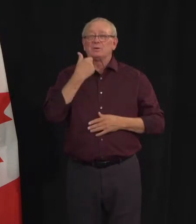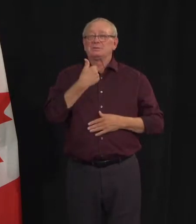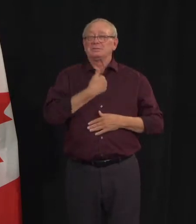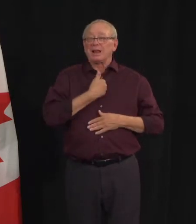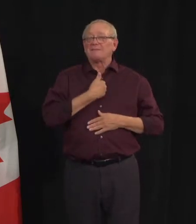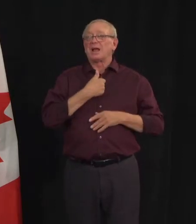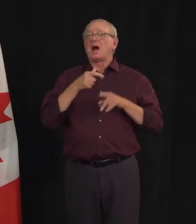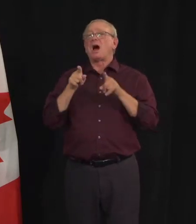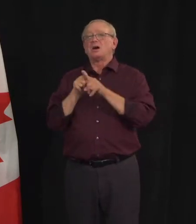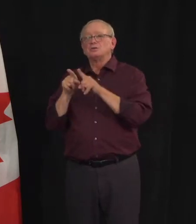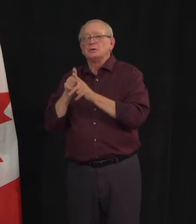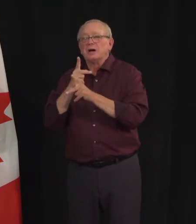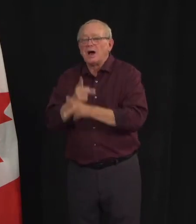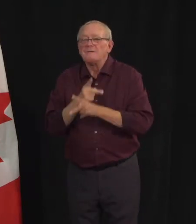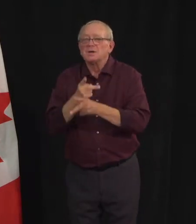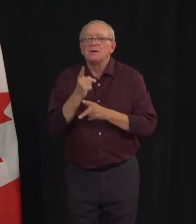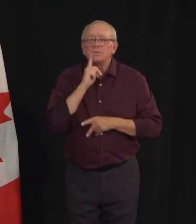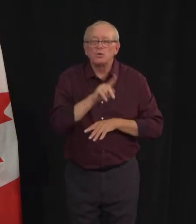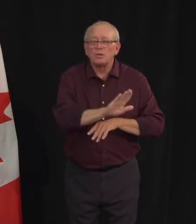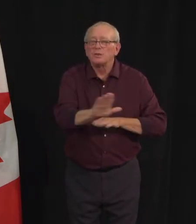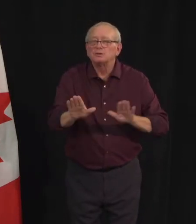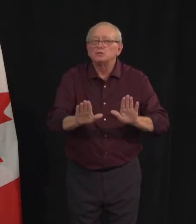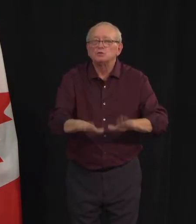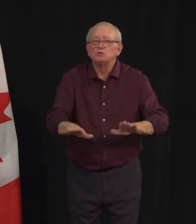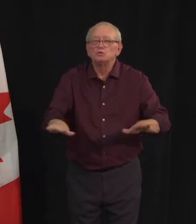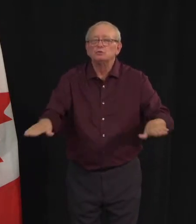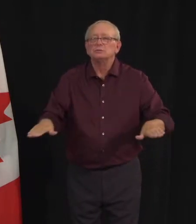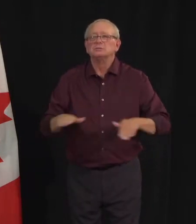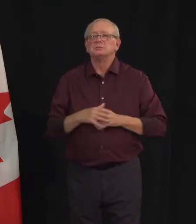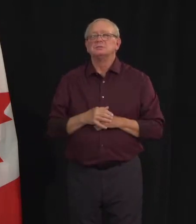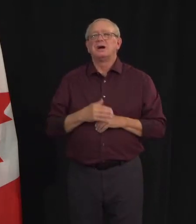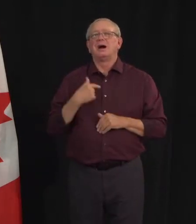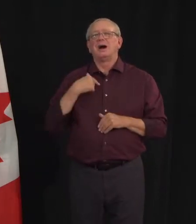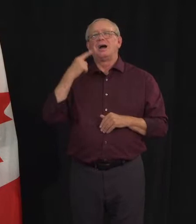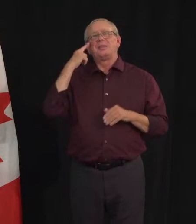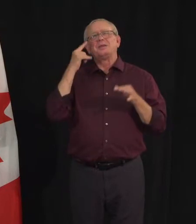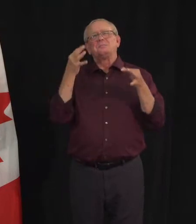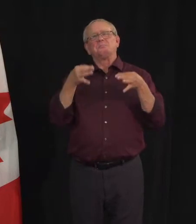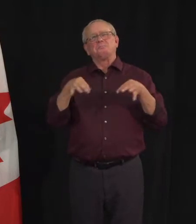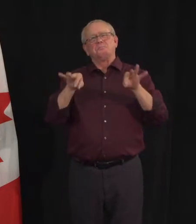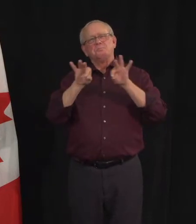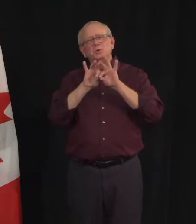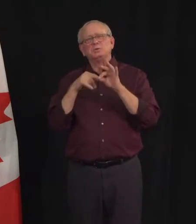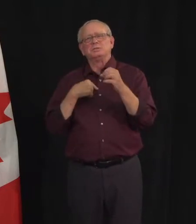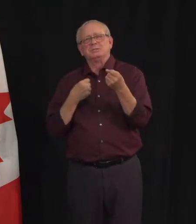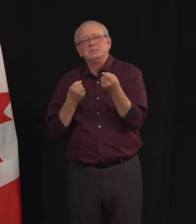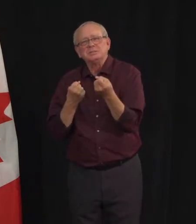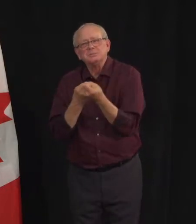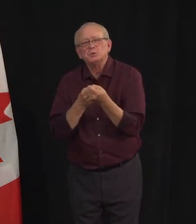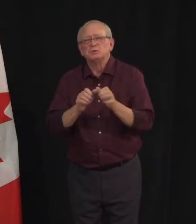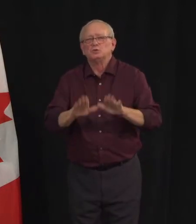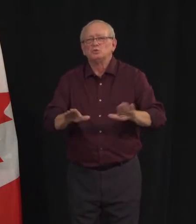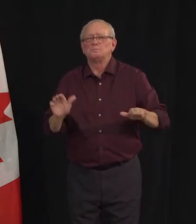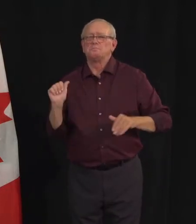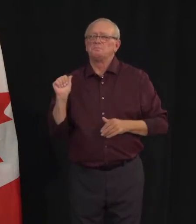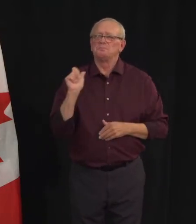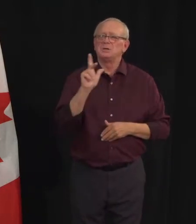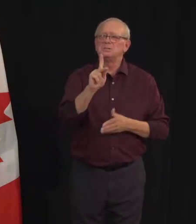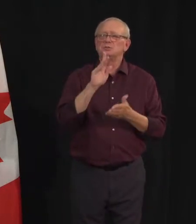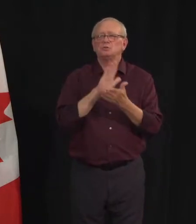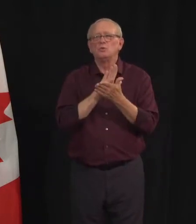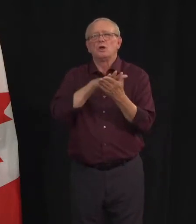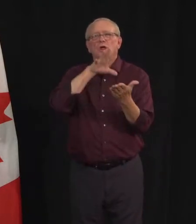help our children reclaim this part of their educational and social development and minimize the risk to students and staff in